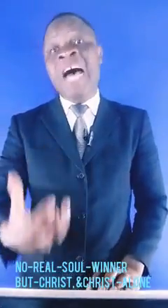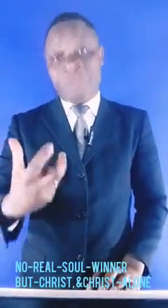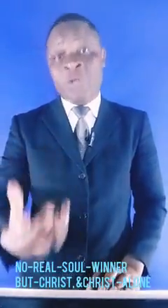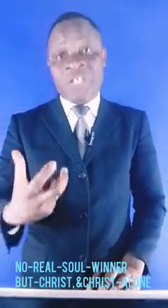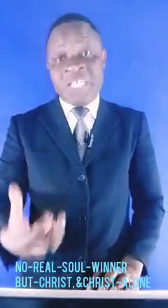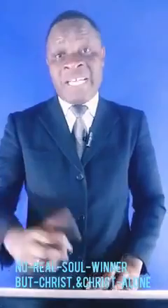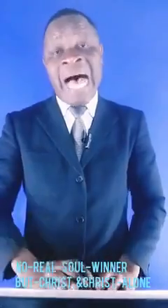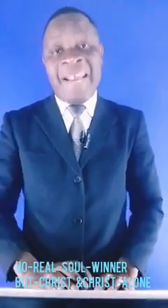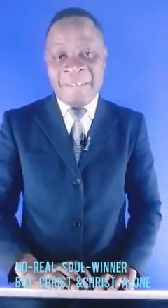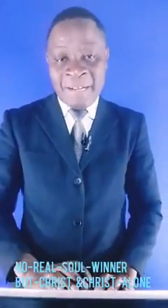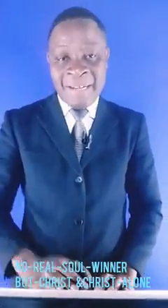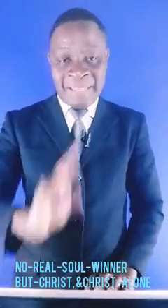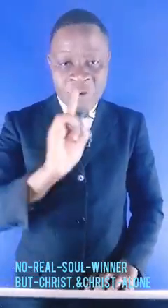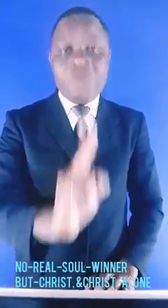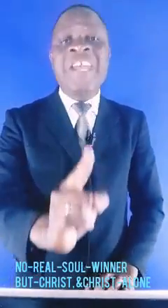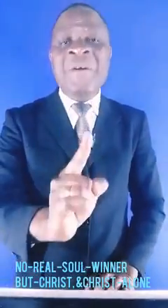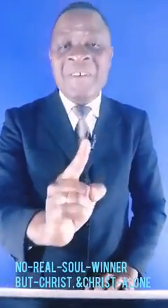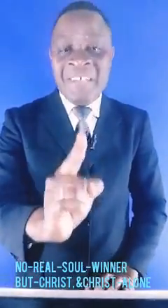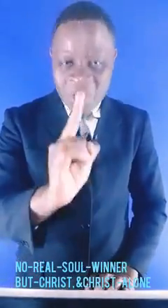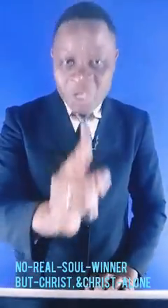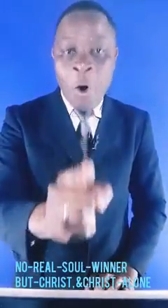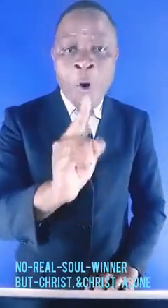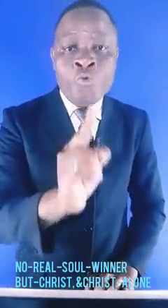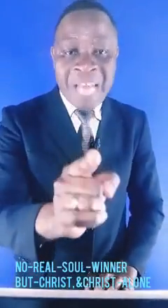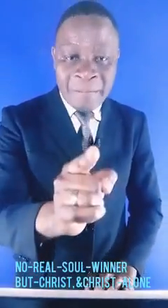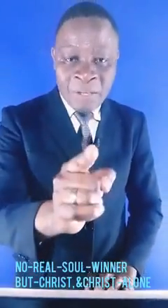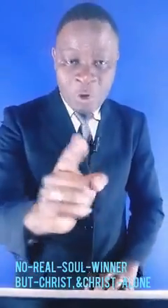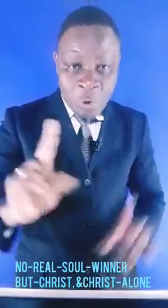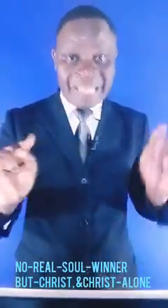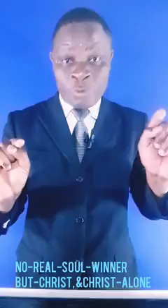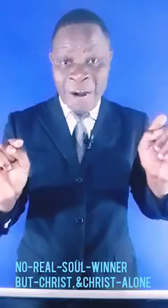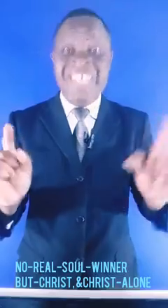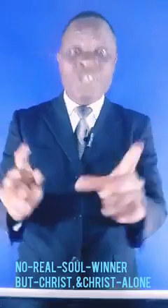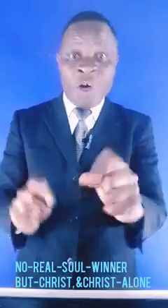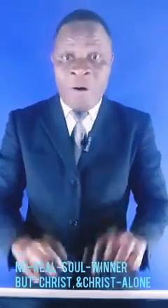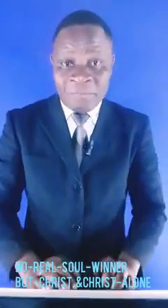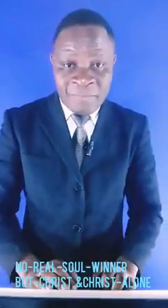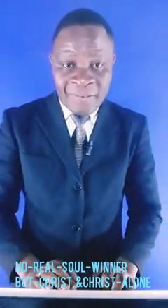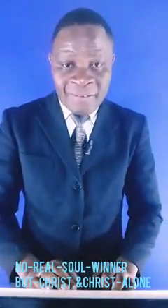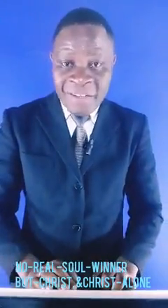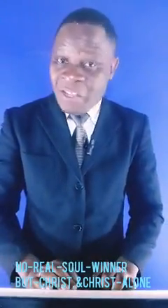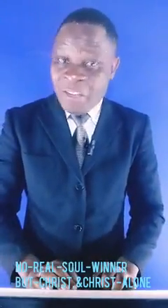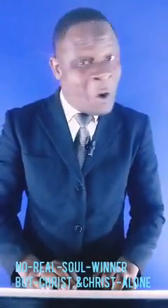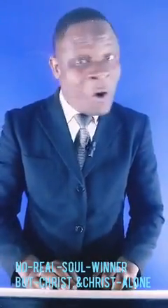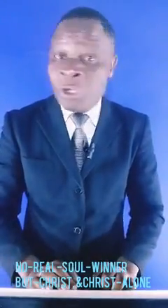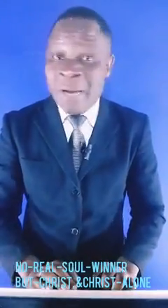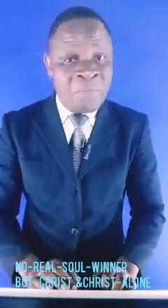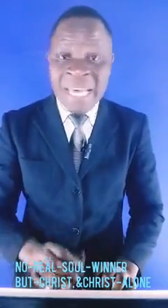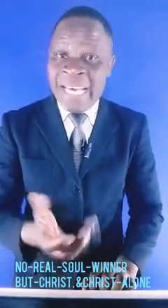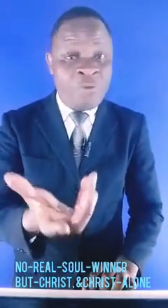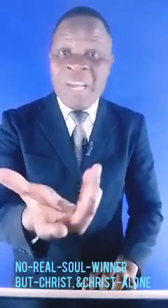to concede that the real soul winner. Look at that word, soul. No human being can win a